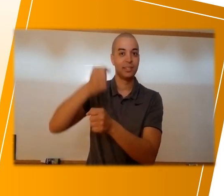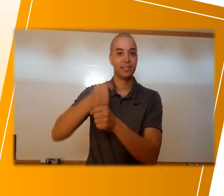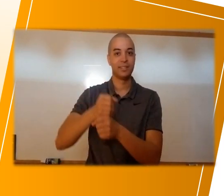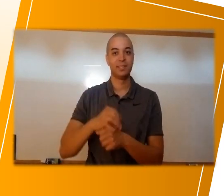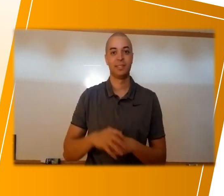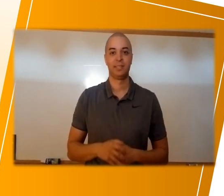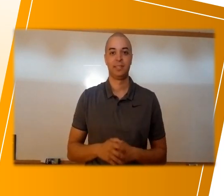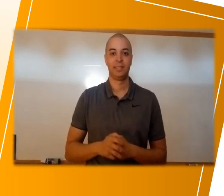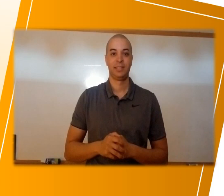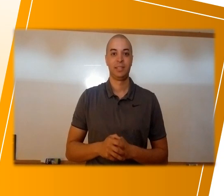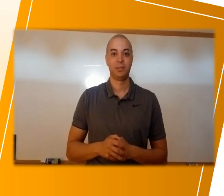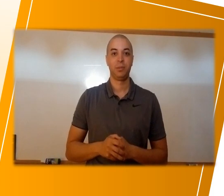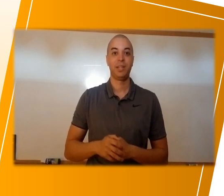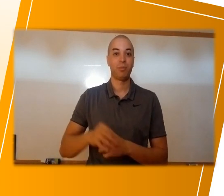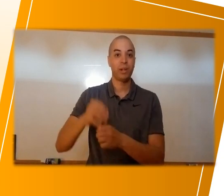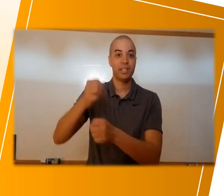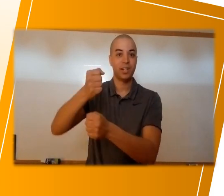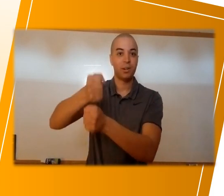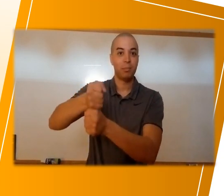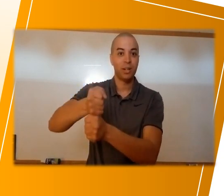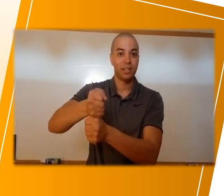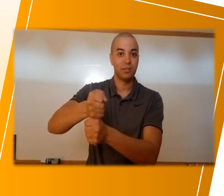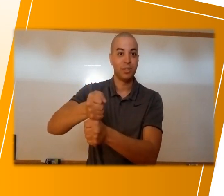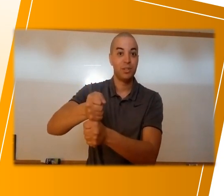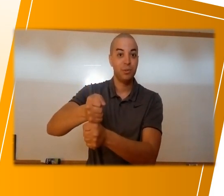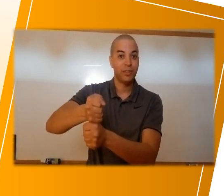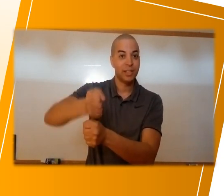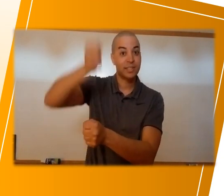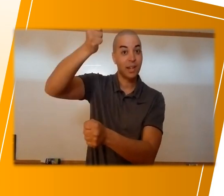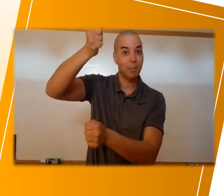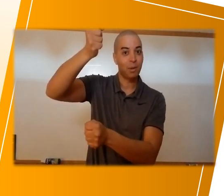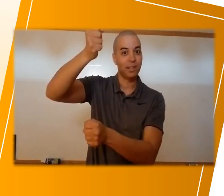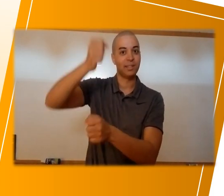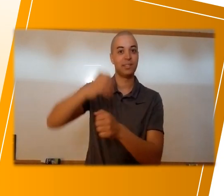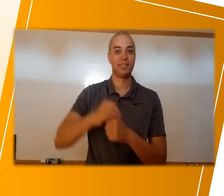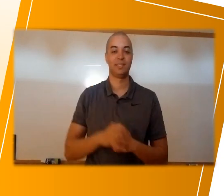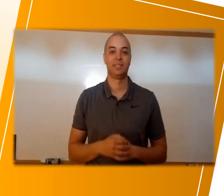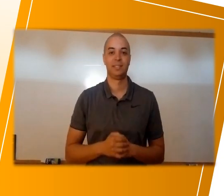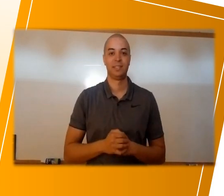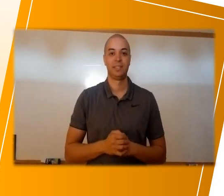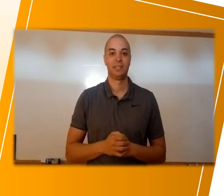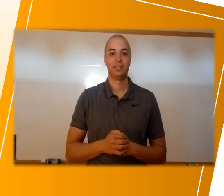umbrella. We can raise our umbrella with two fists, umbrella.